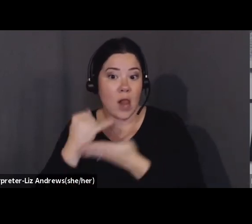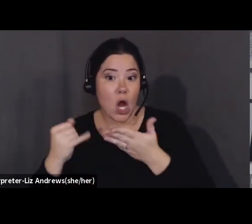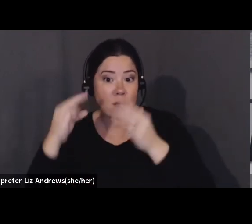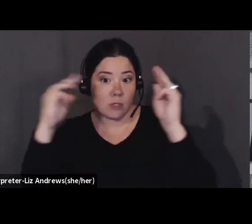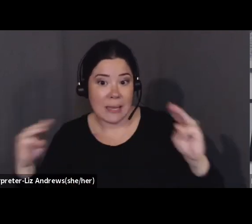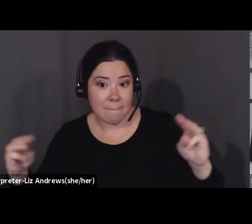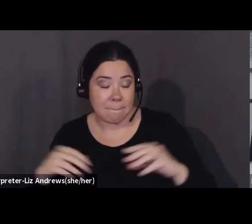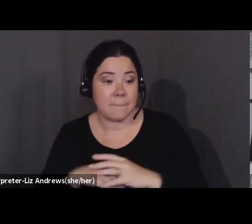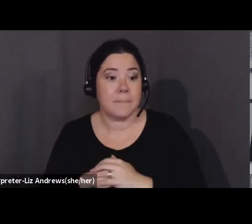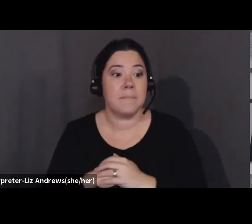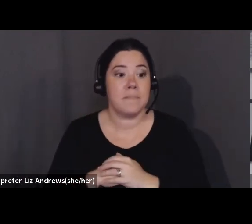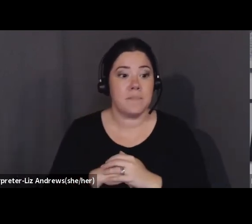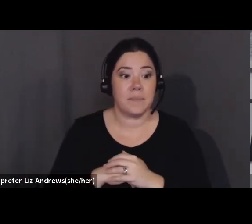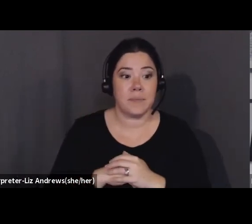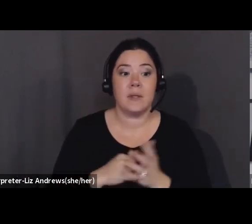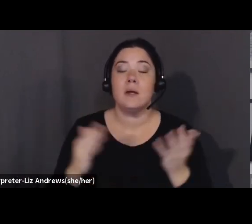Housing Solutions,